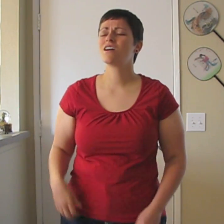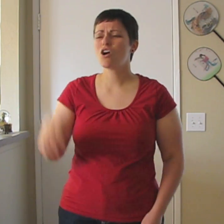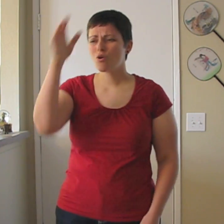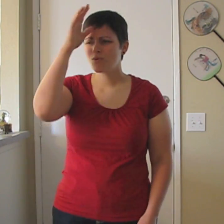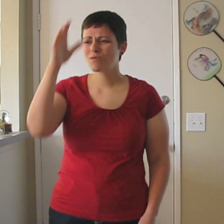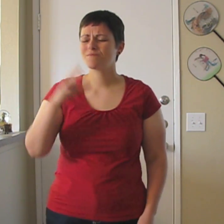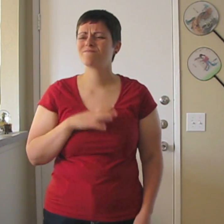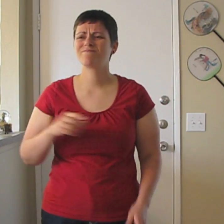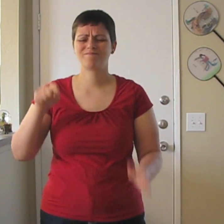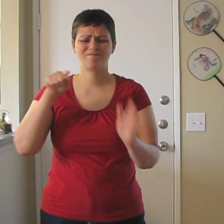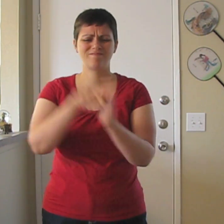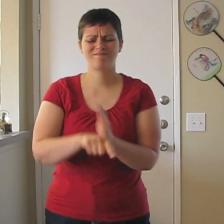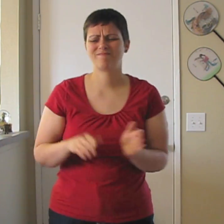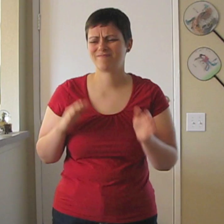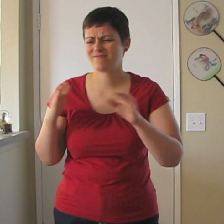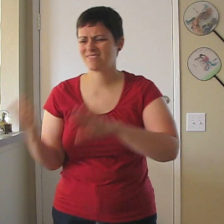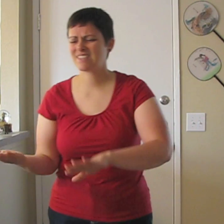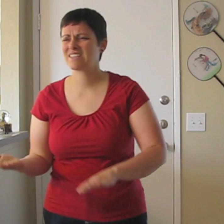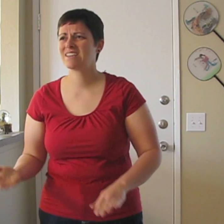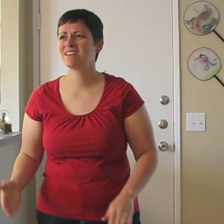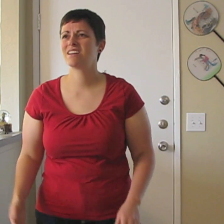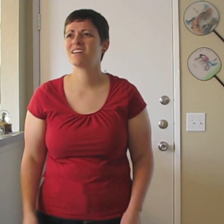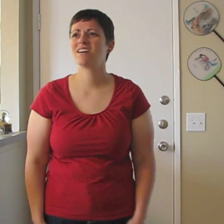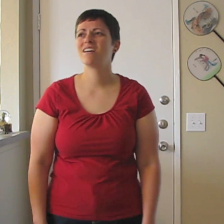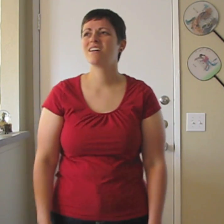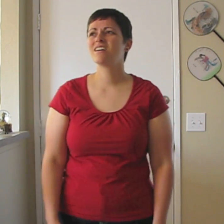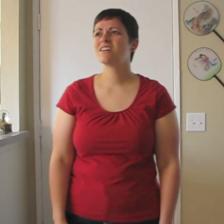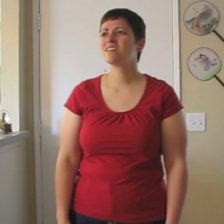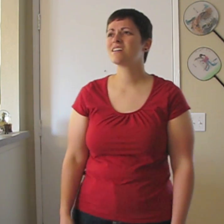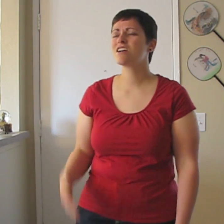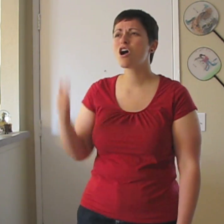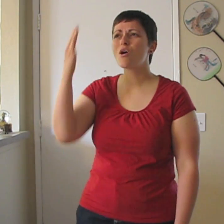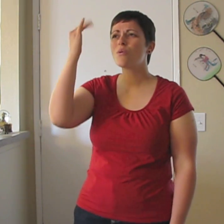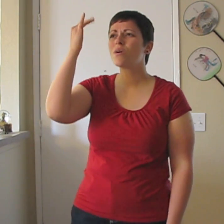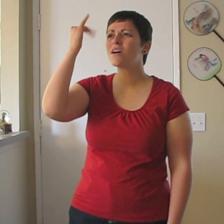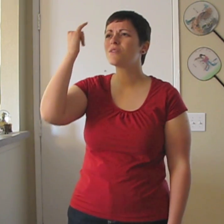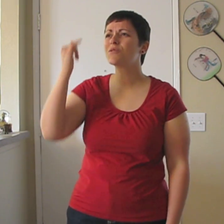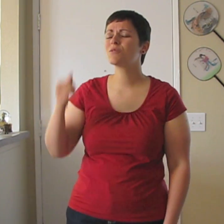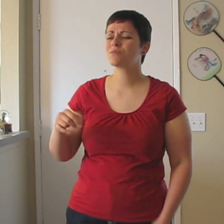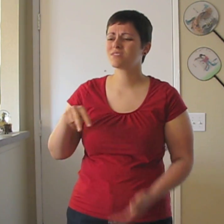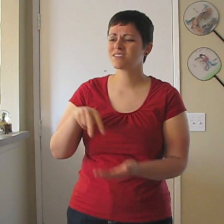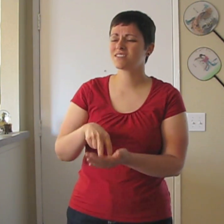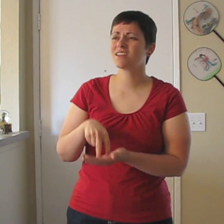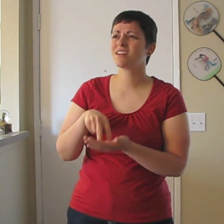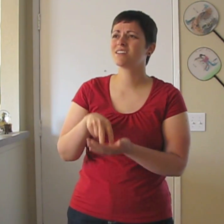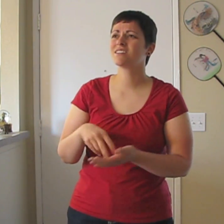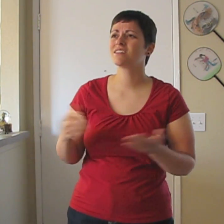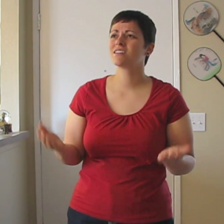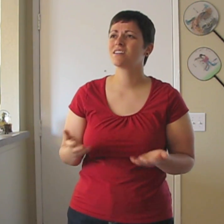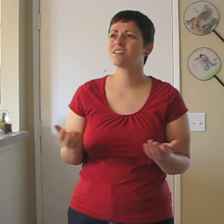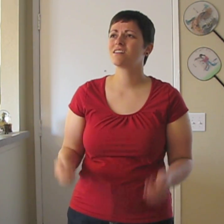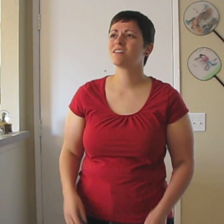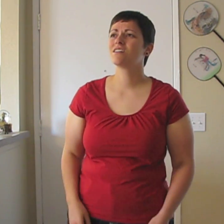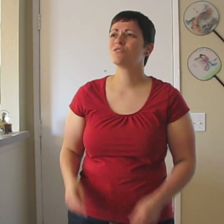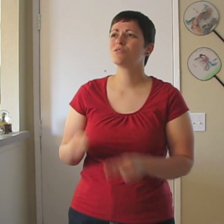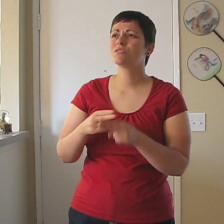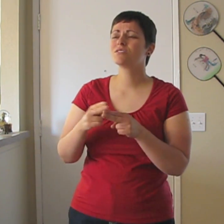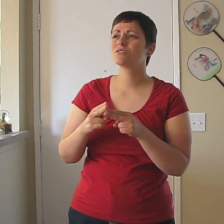this day were men condemned to die? Why were we standing